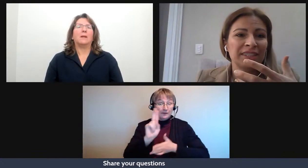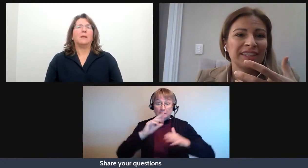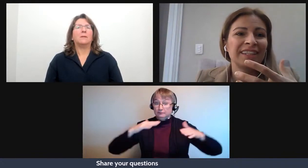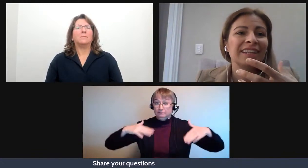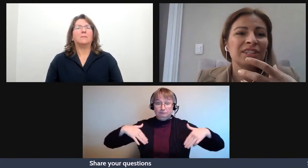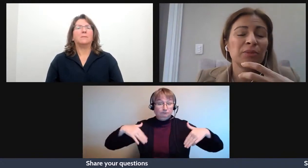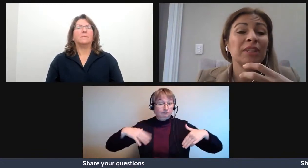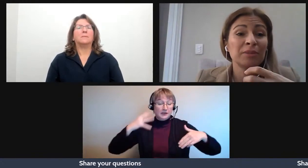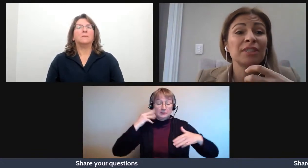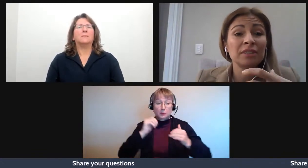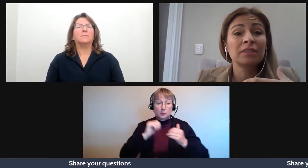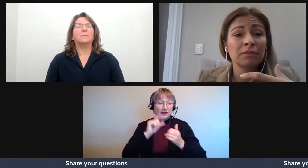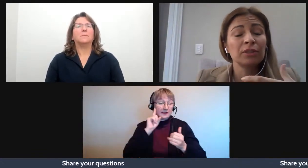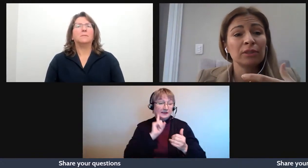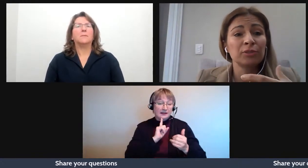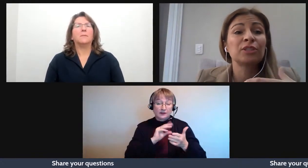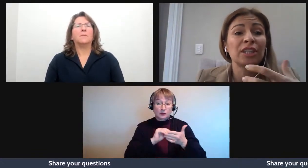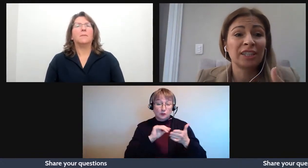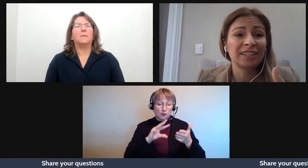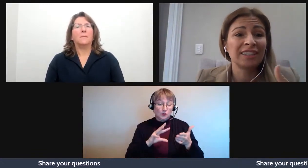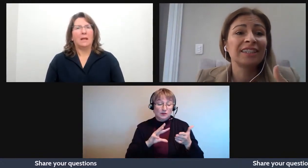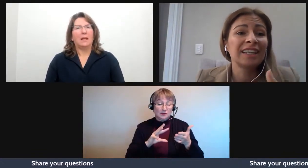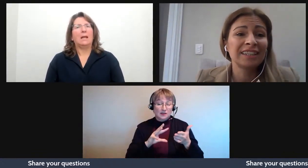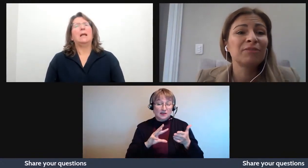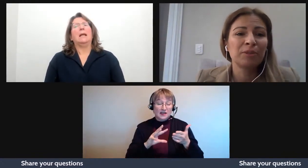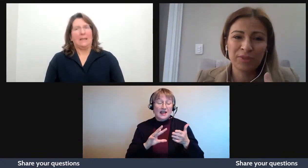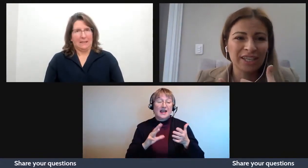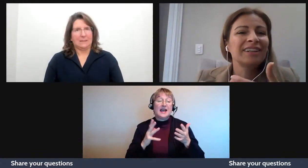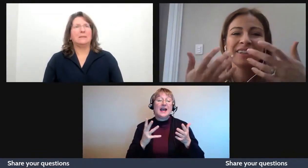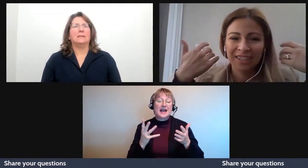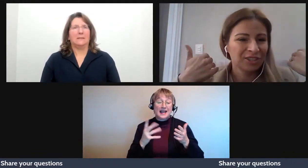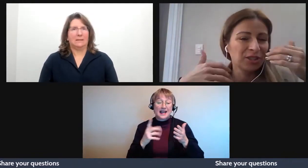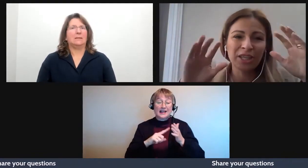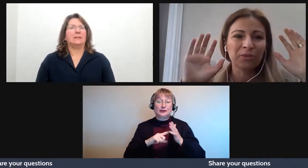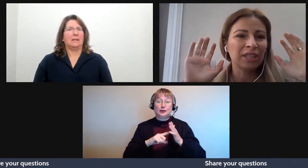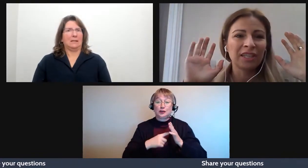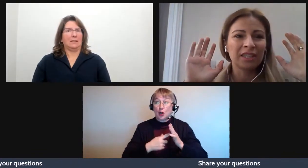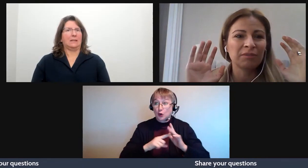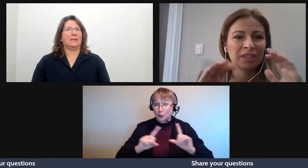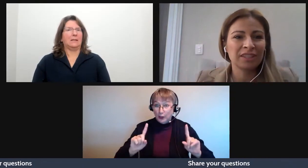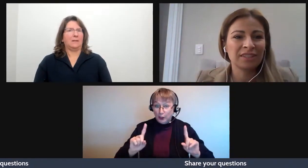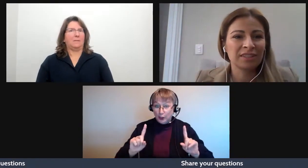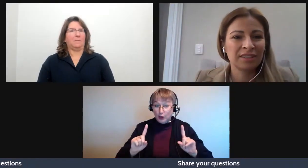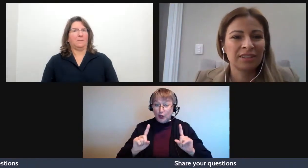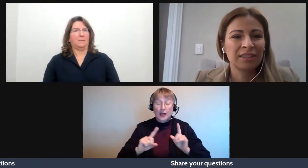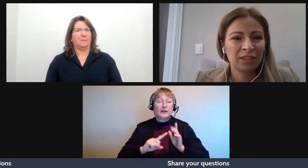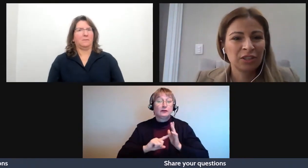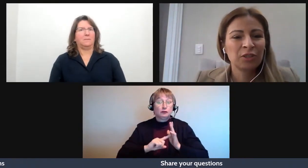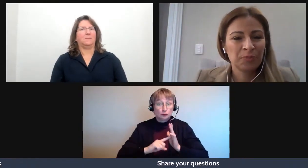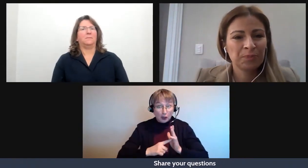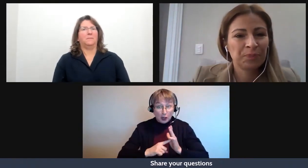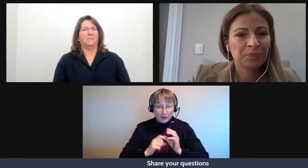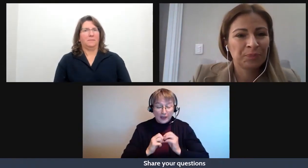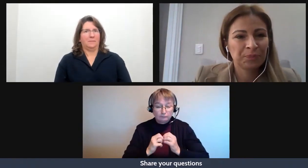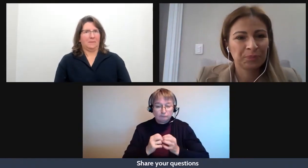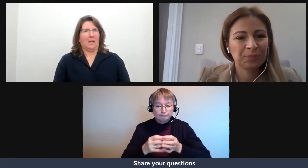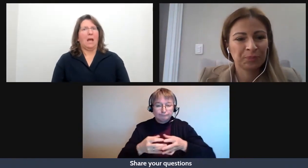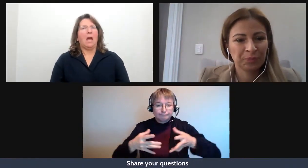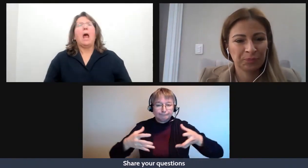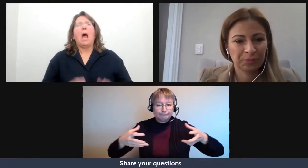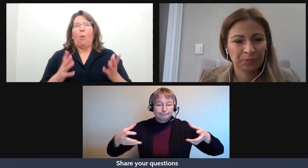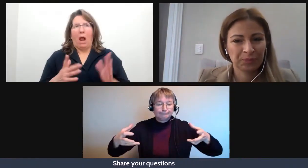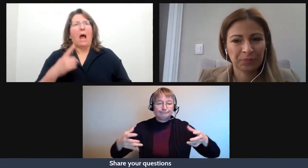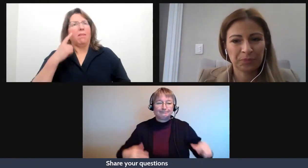of experience, and sometimes it is difficult to start. And then from there, you can create a lot of things.